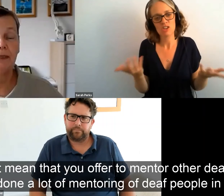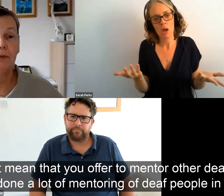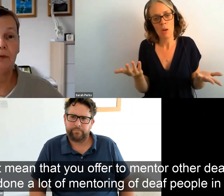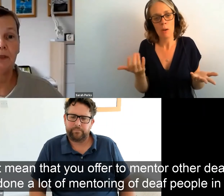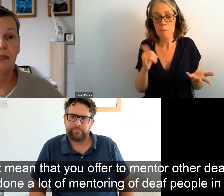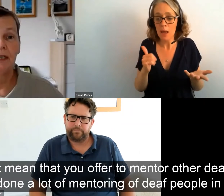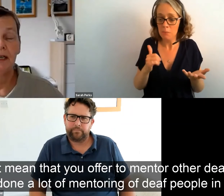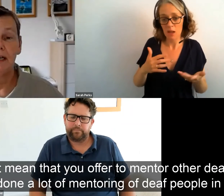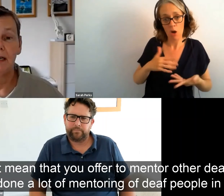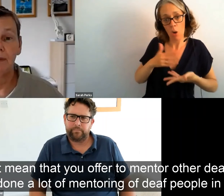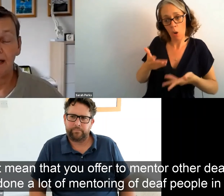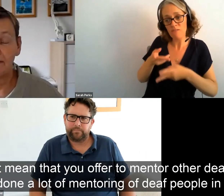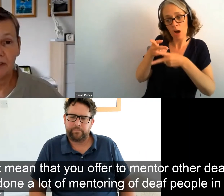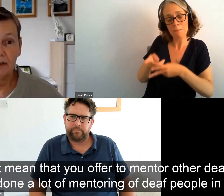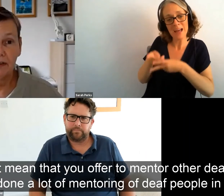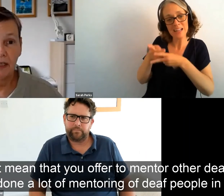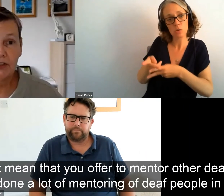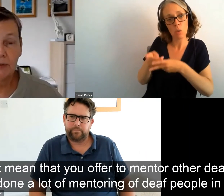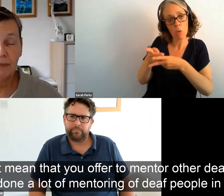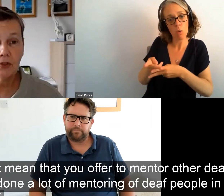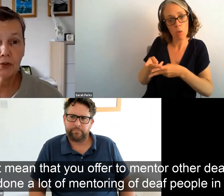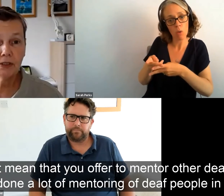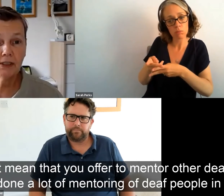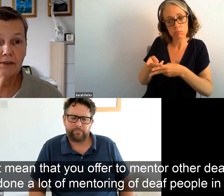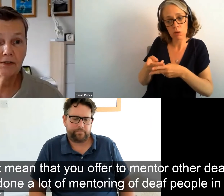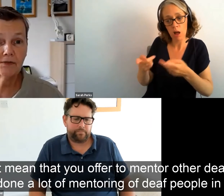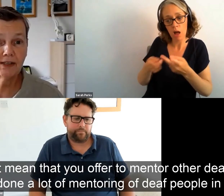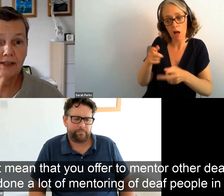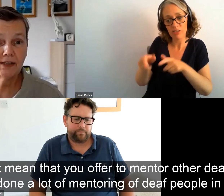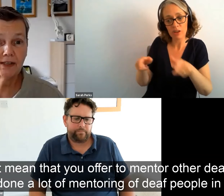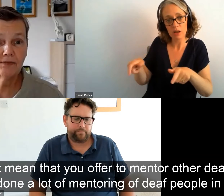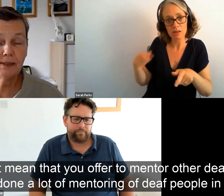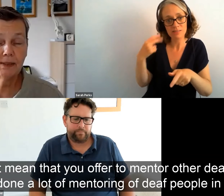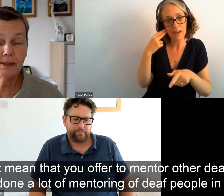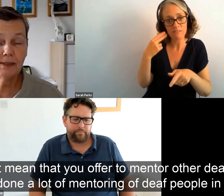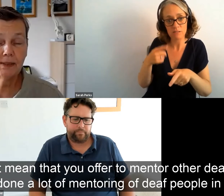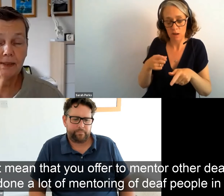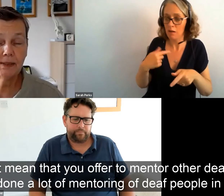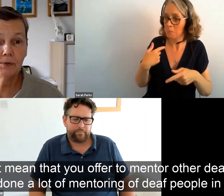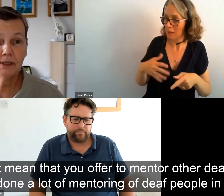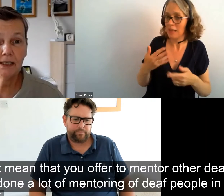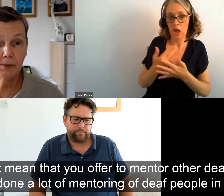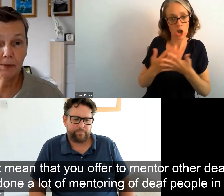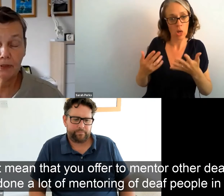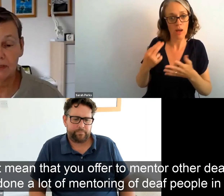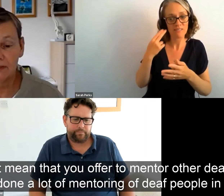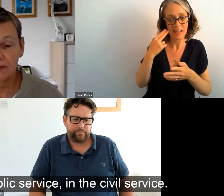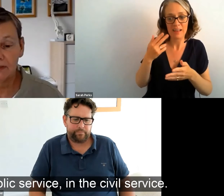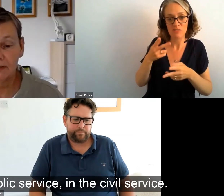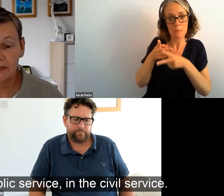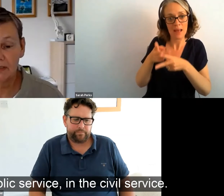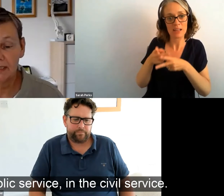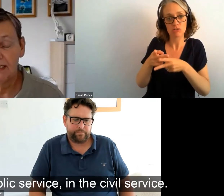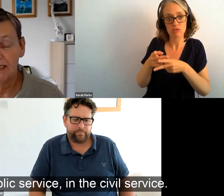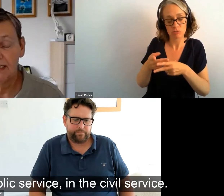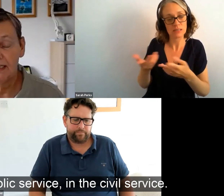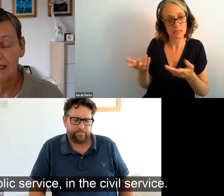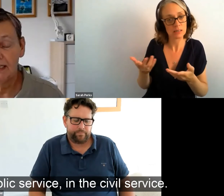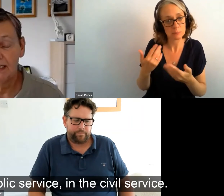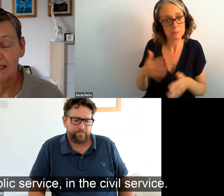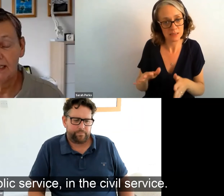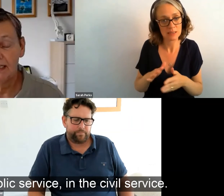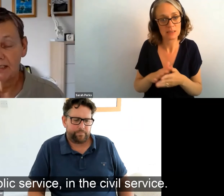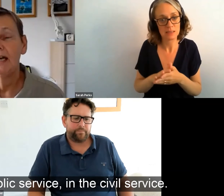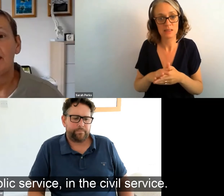to mentor other deaf people. I've done a lot of mentoring of deaf people in the public service,